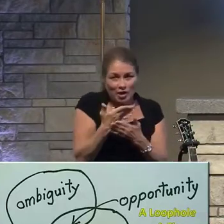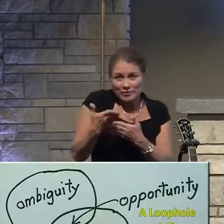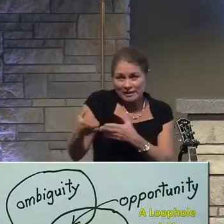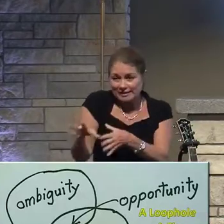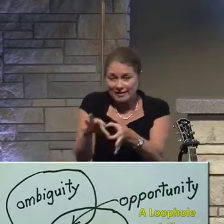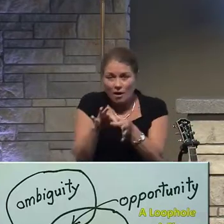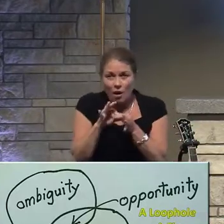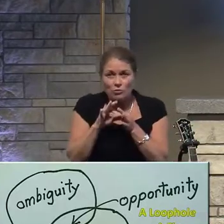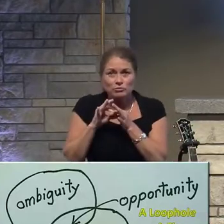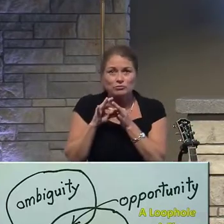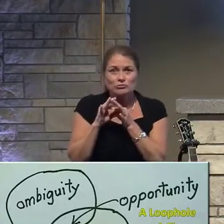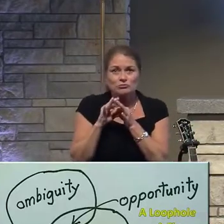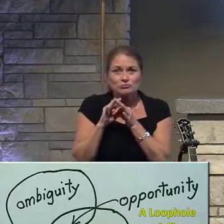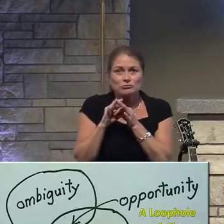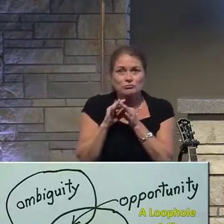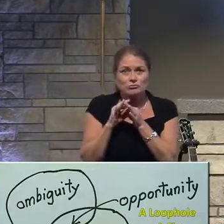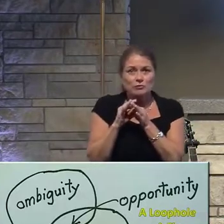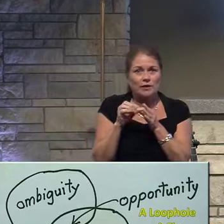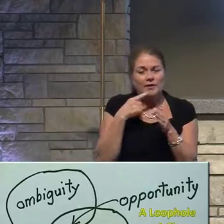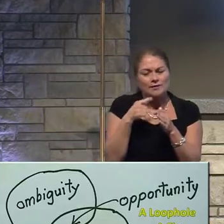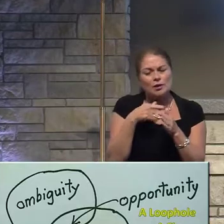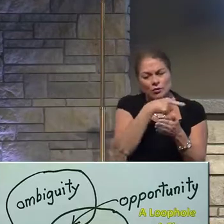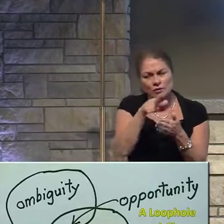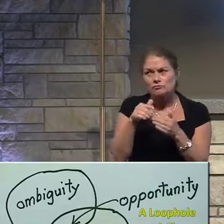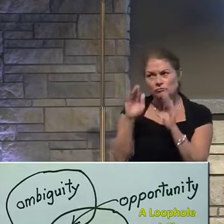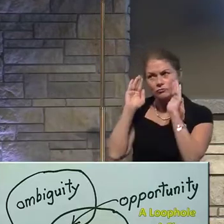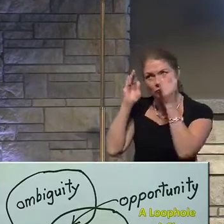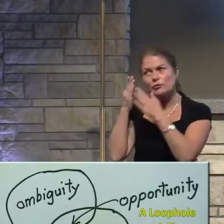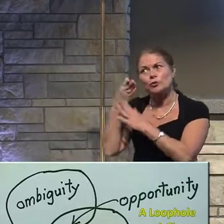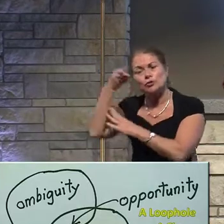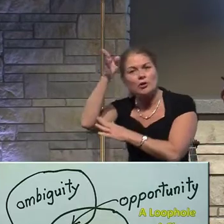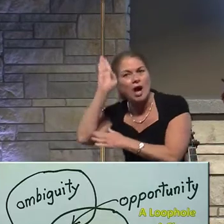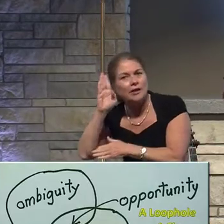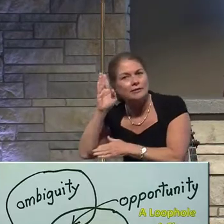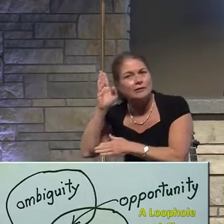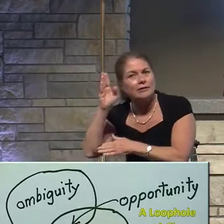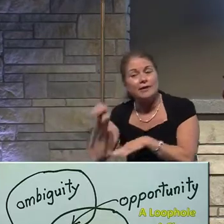possessions, and they devoted them to God. They gave them